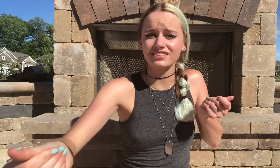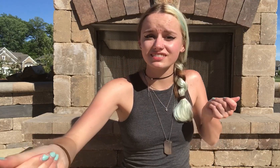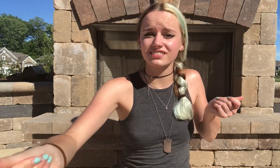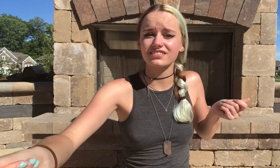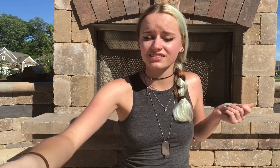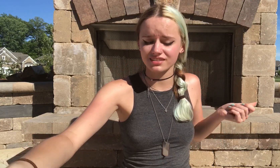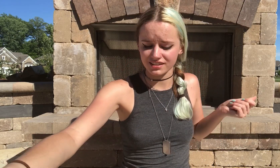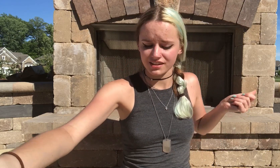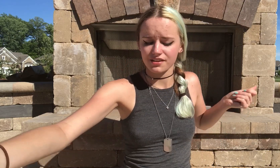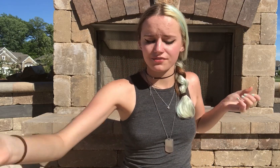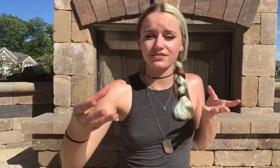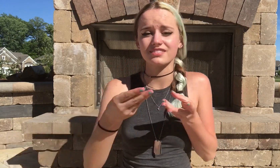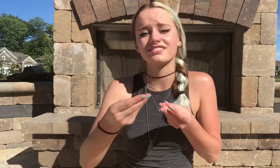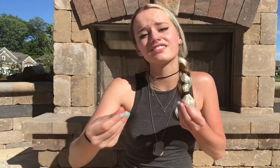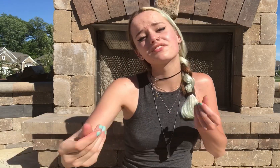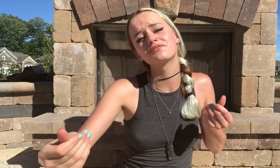facing out